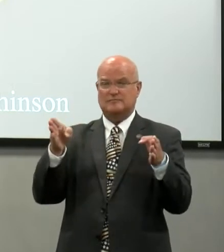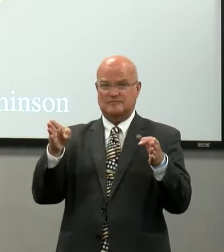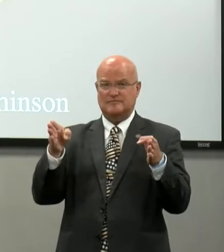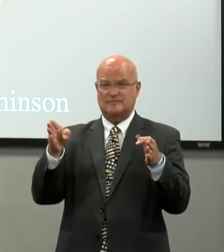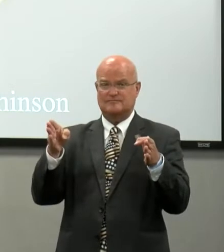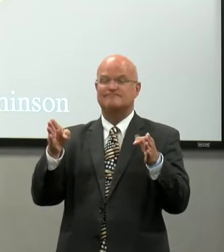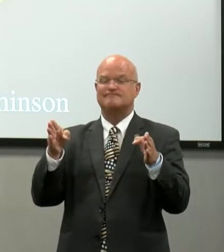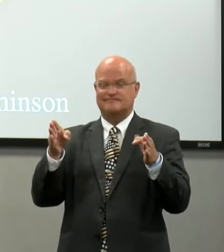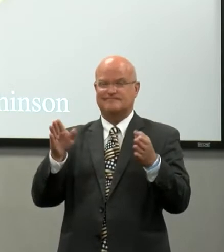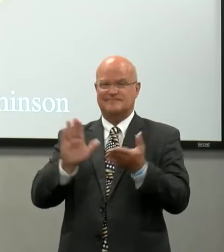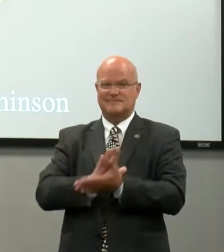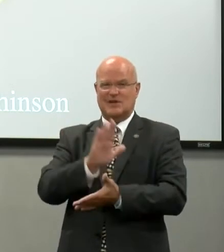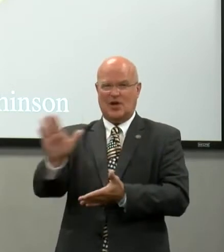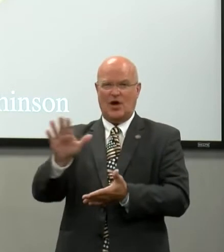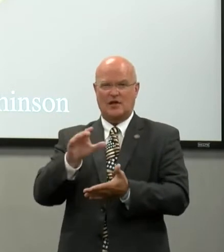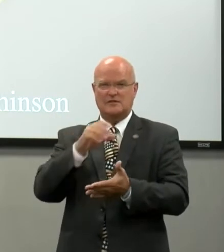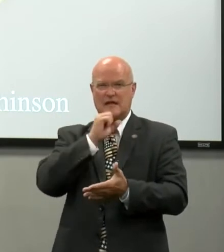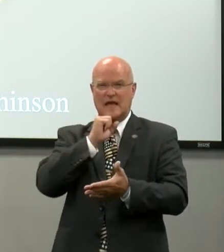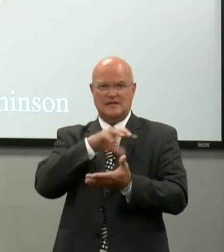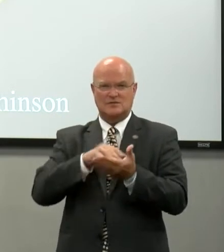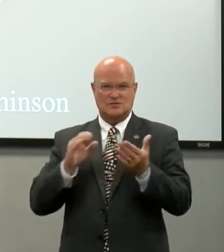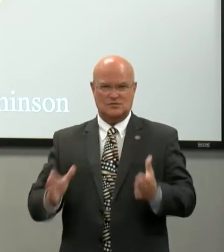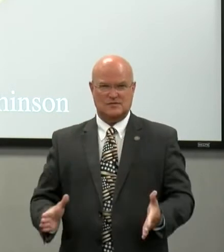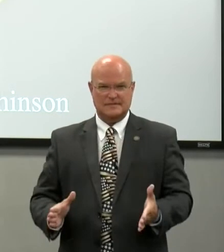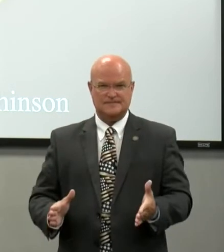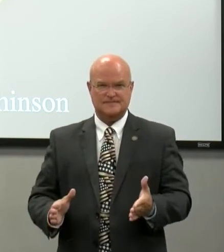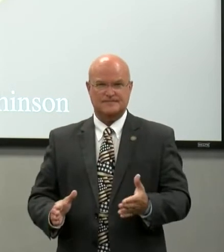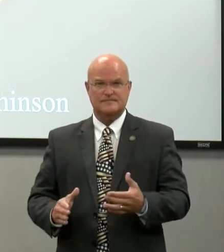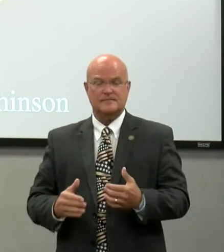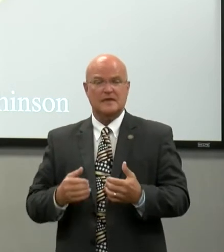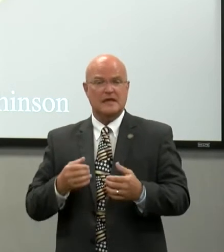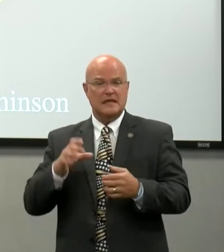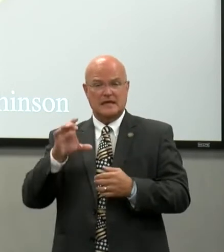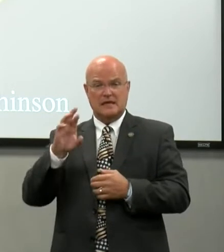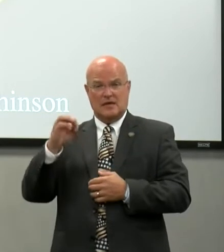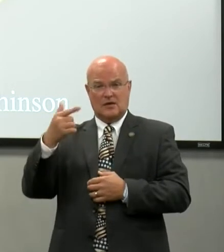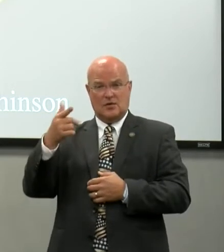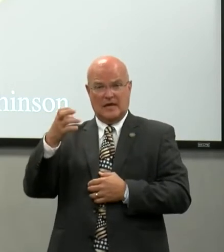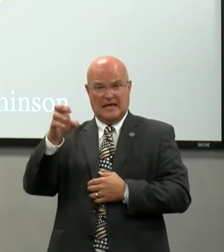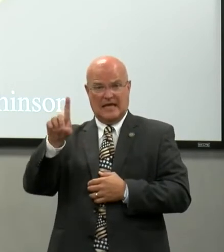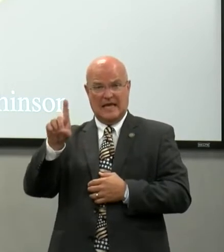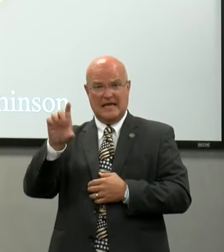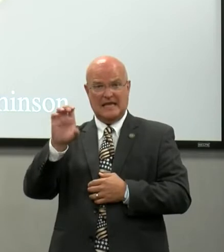the college-age students. We had in Craighead County